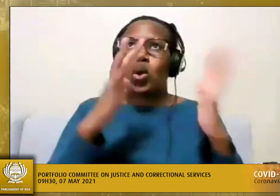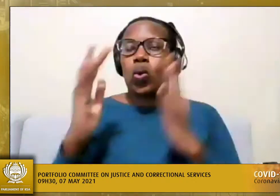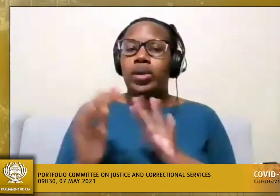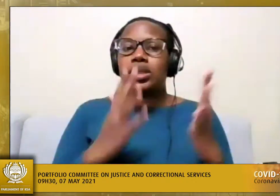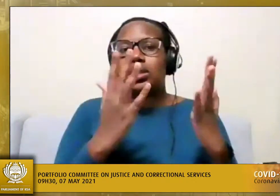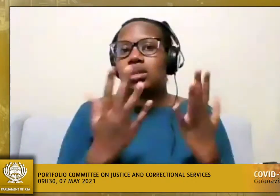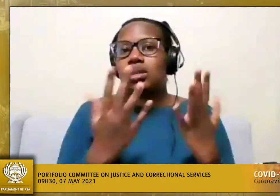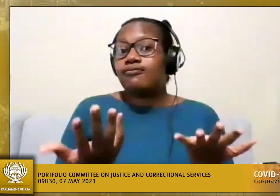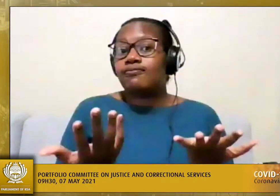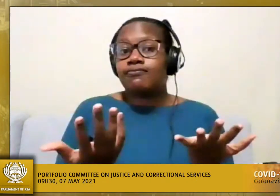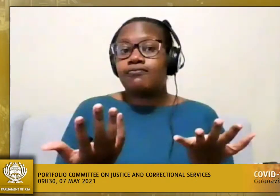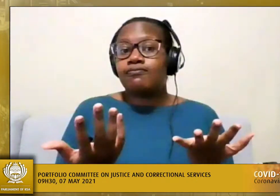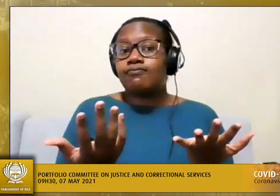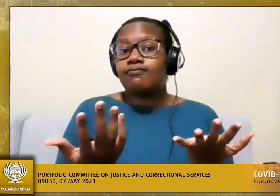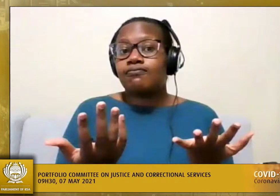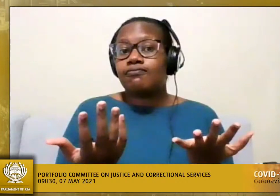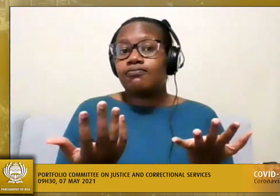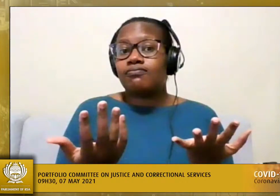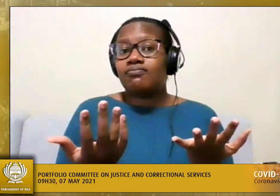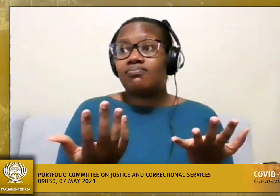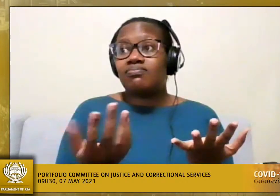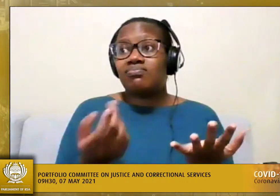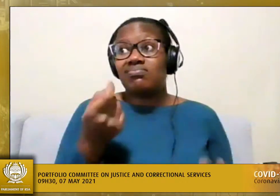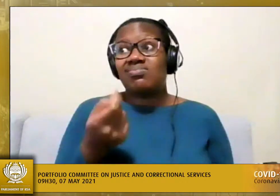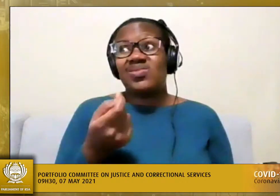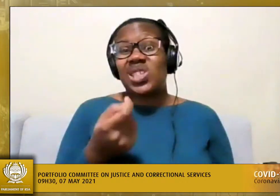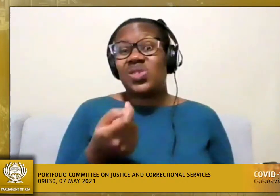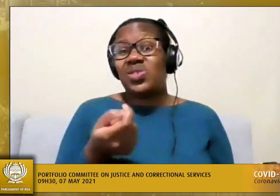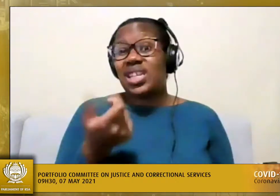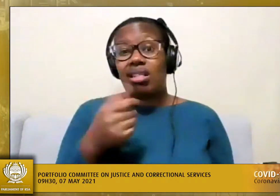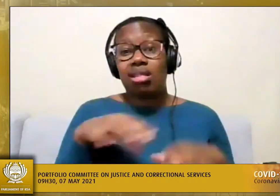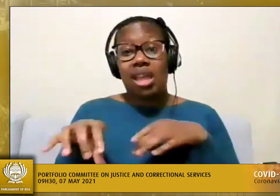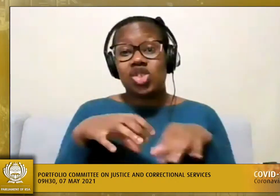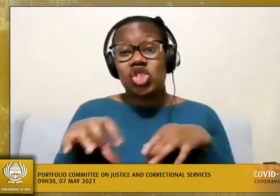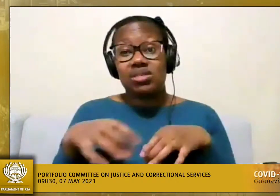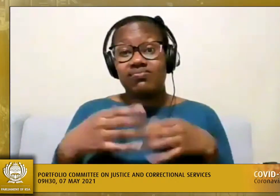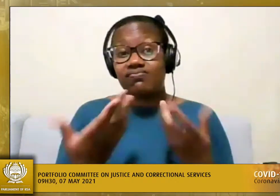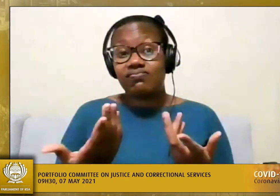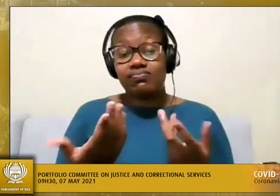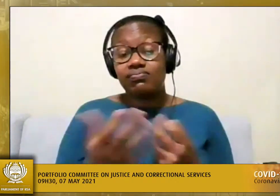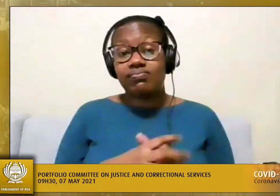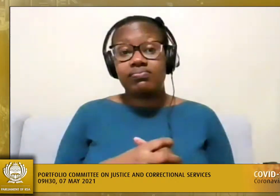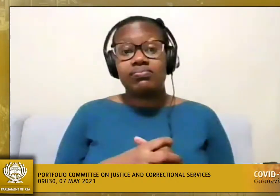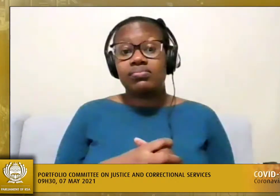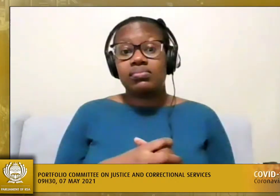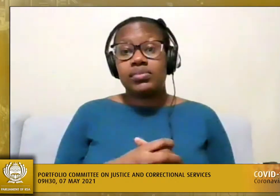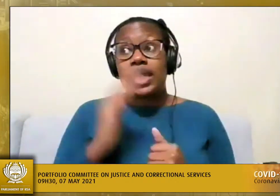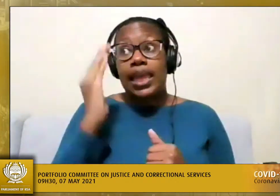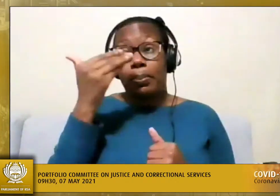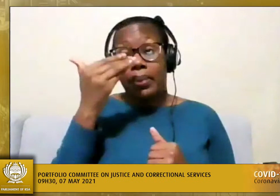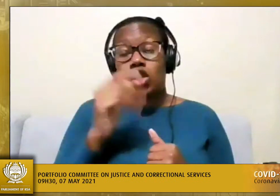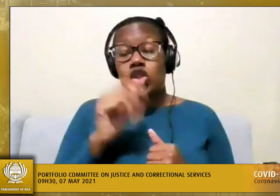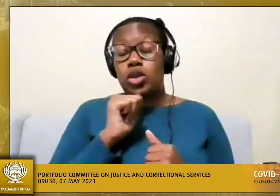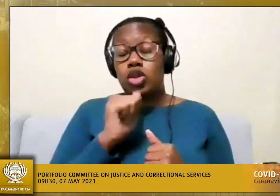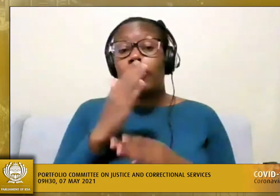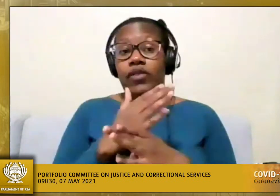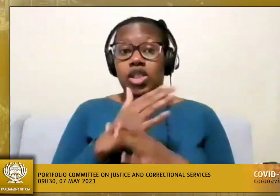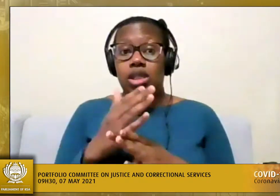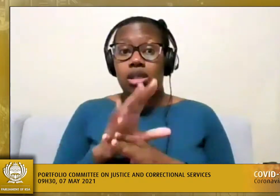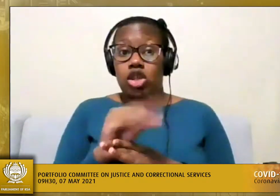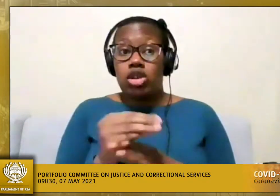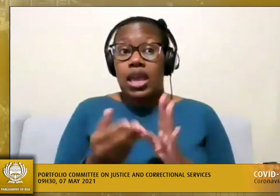uh very little very little action there appear to be non-functional and can we have an